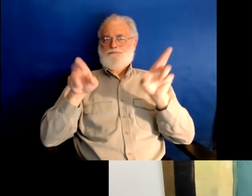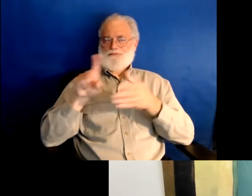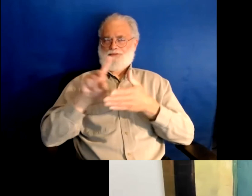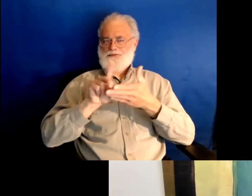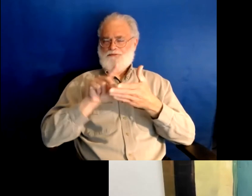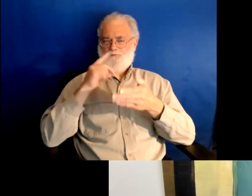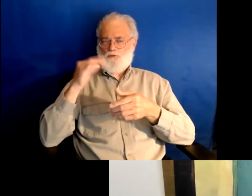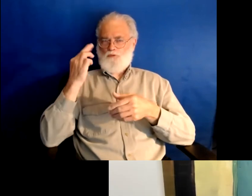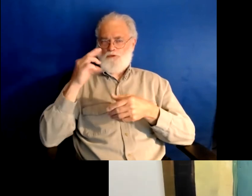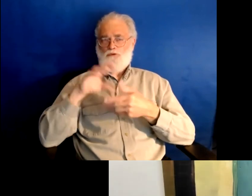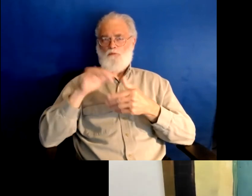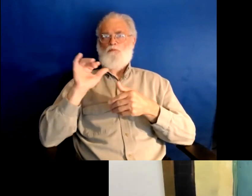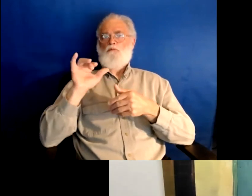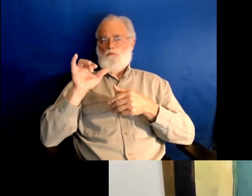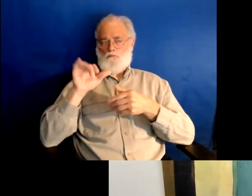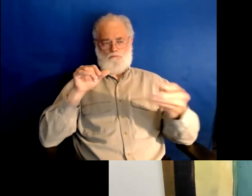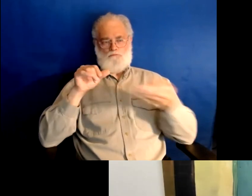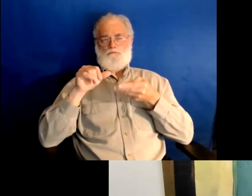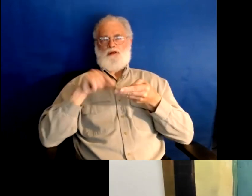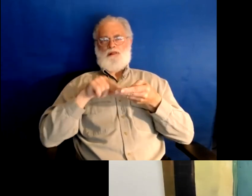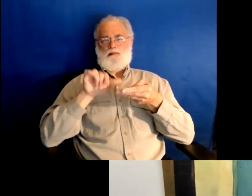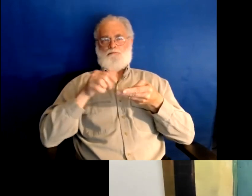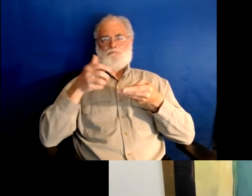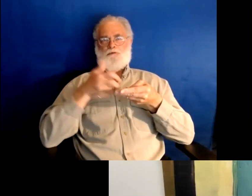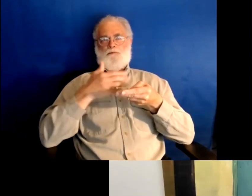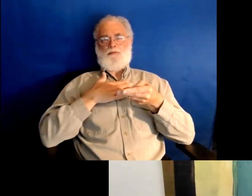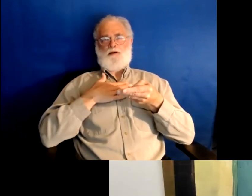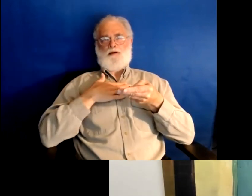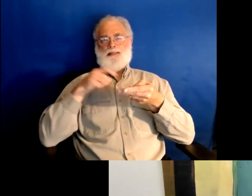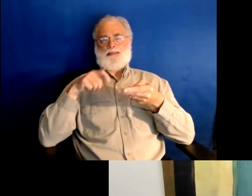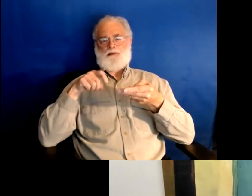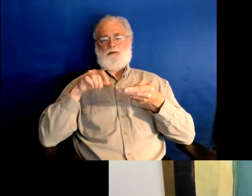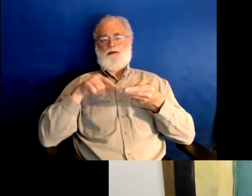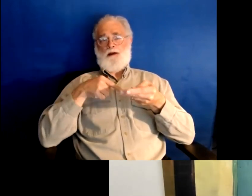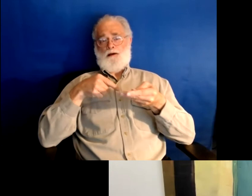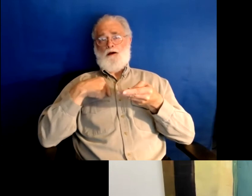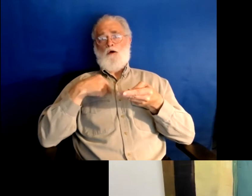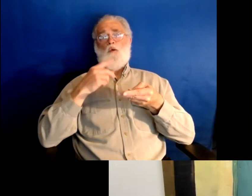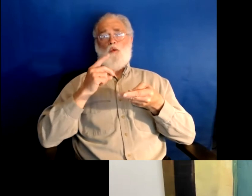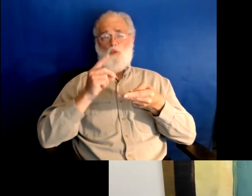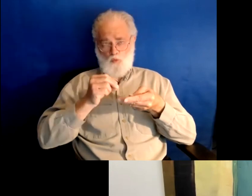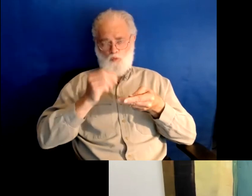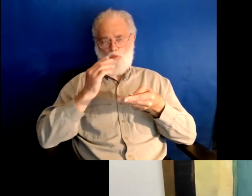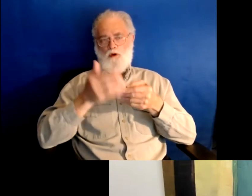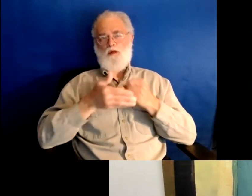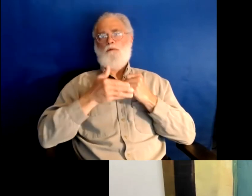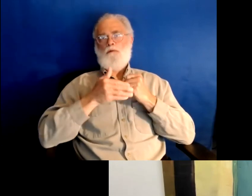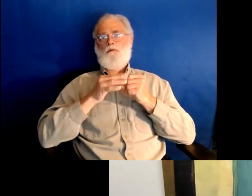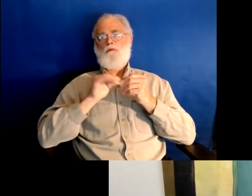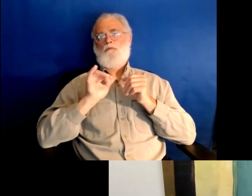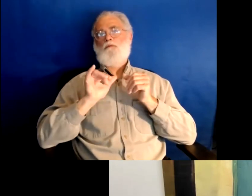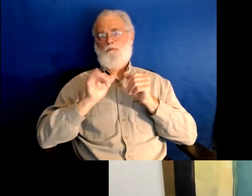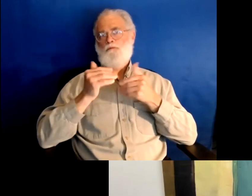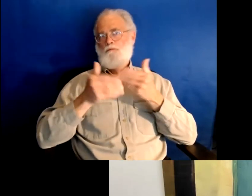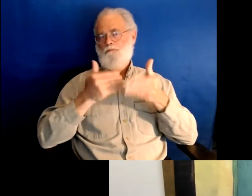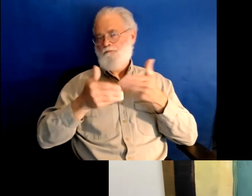are all biased. And IXL is the reason that it shows that. and it fits my needs. And